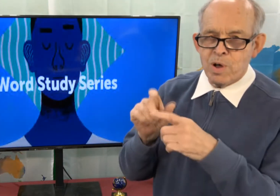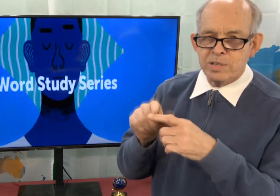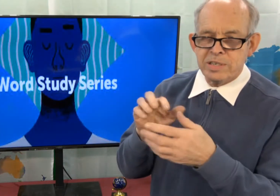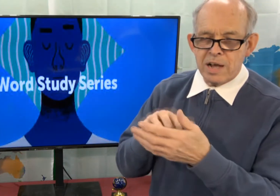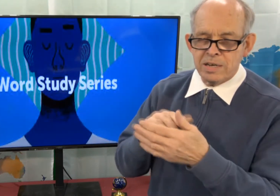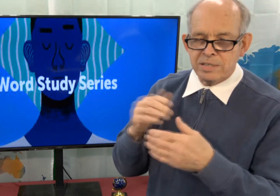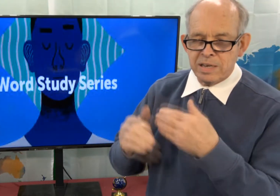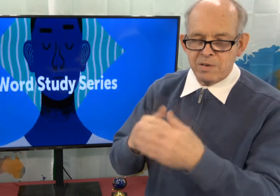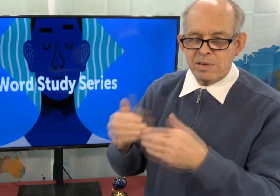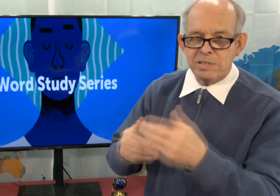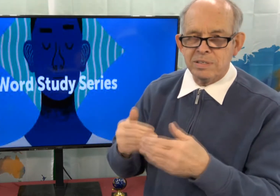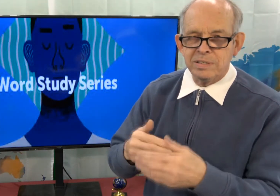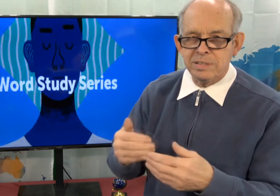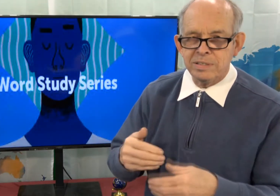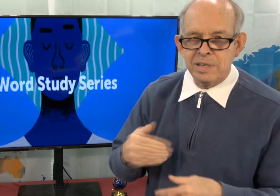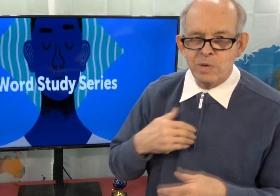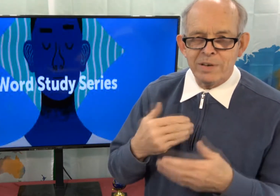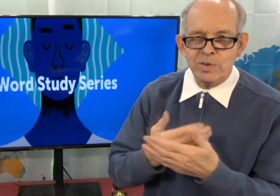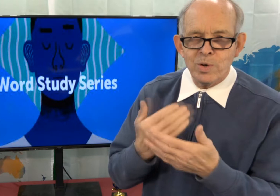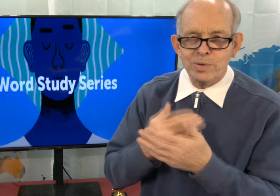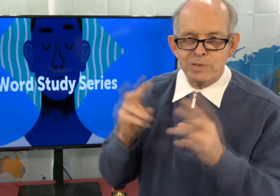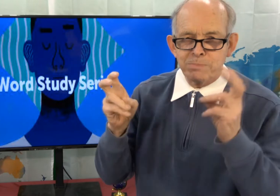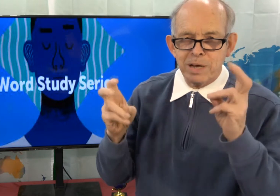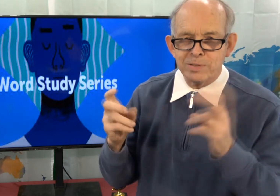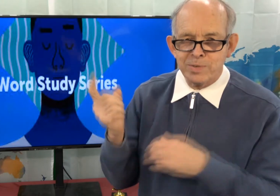Verse 36. We have a new chapter today.